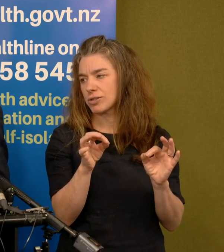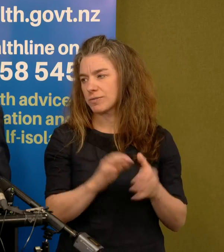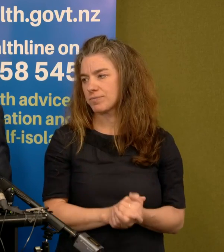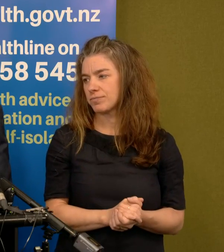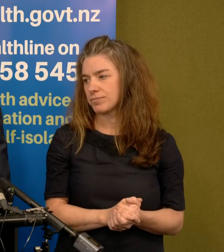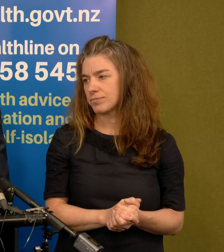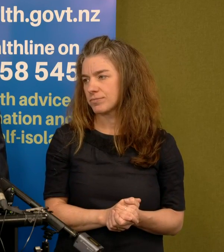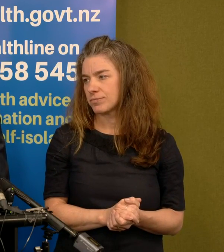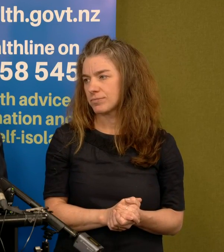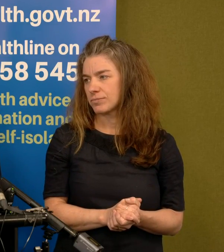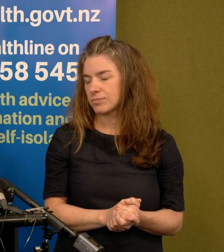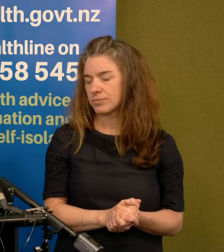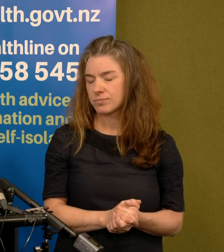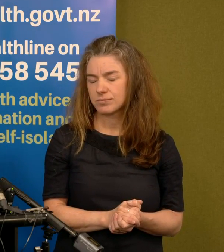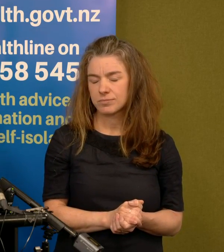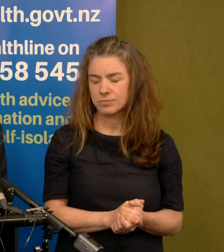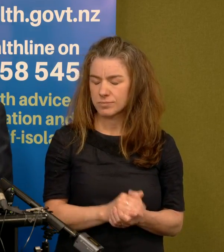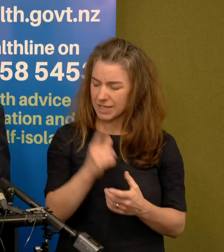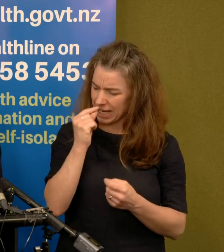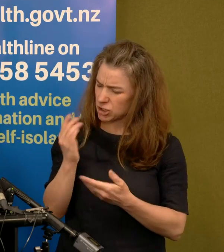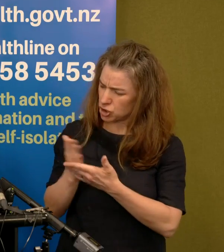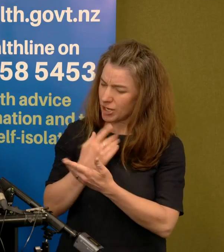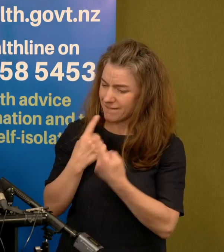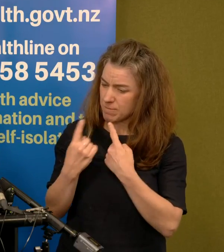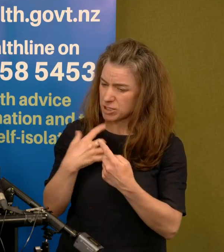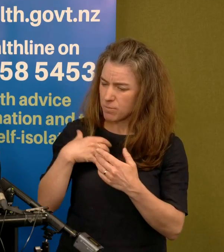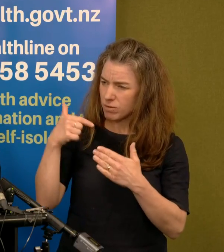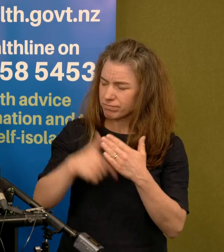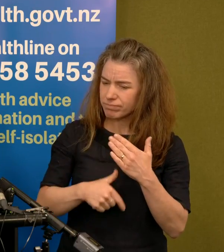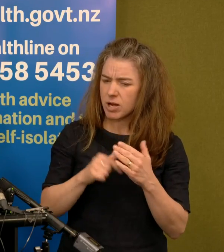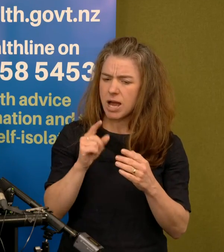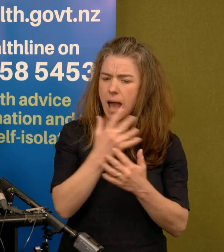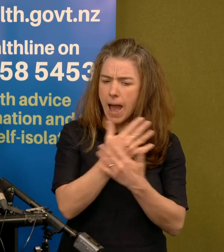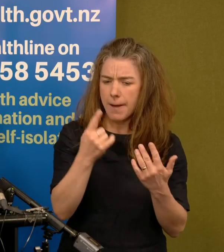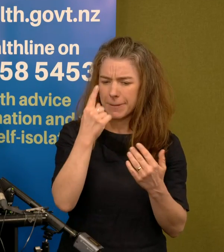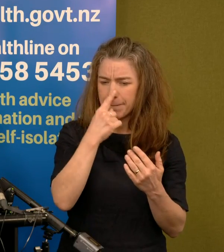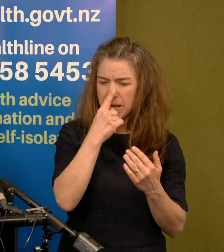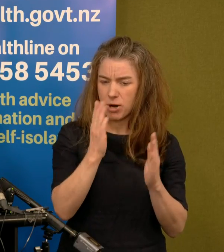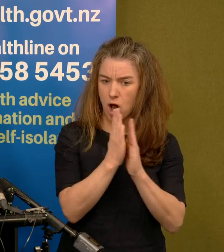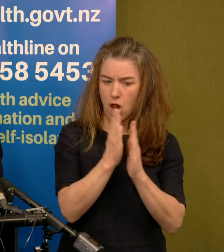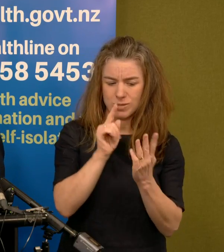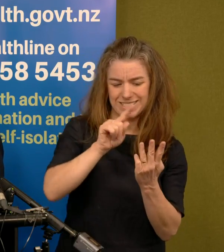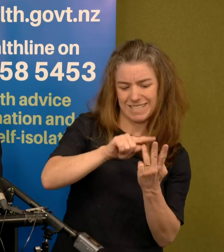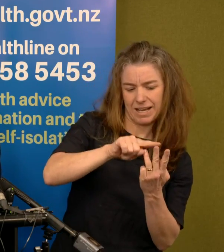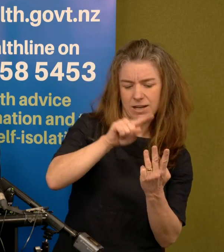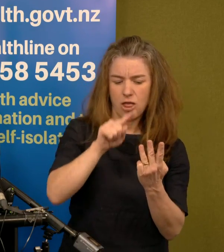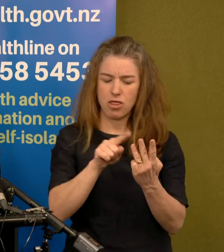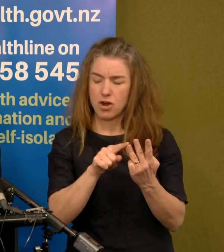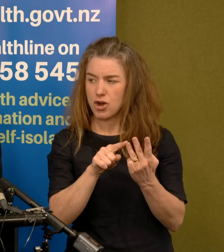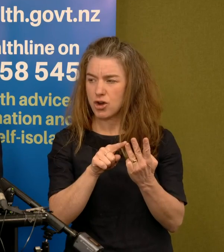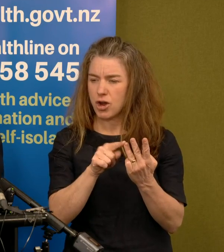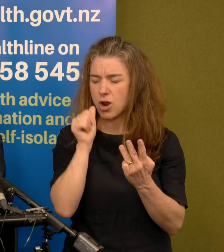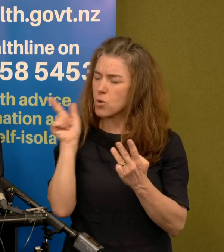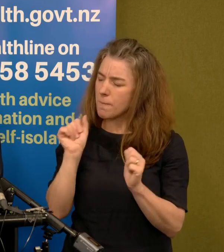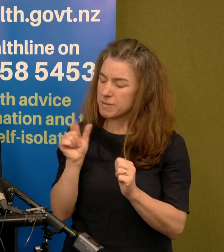and just provided with information. Are you able to get that information, the individual figures for both case 2 and 3 in terms of We'll and stuff? I know you've got a